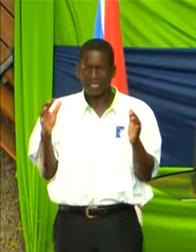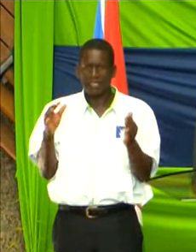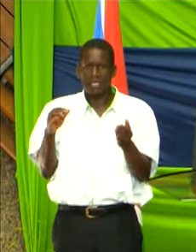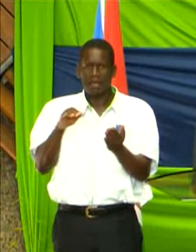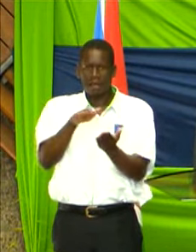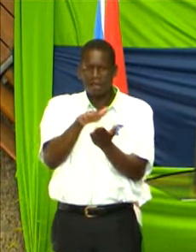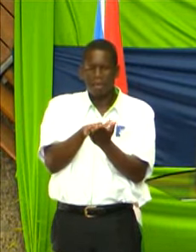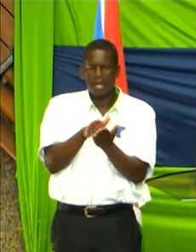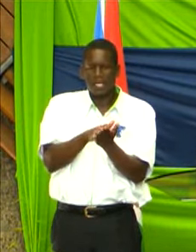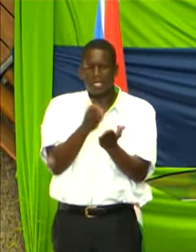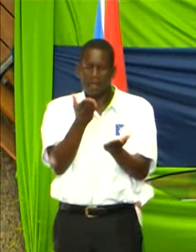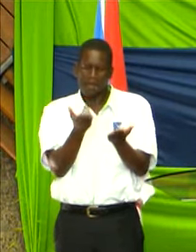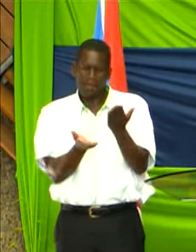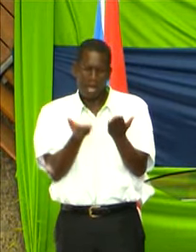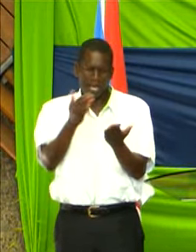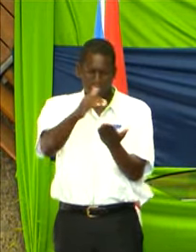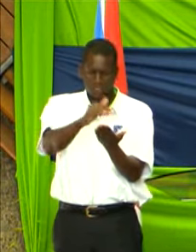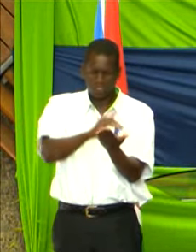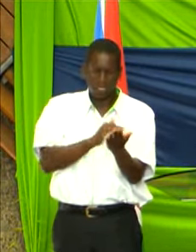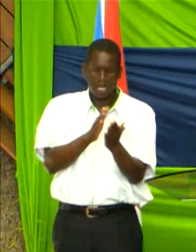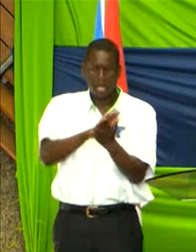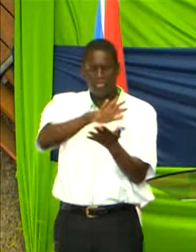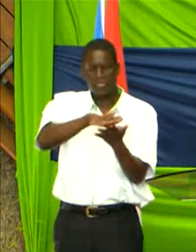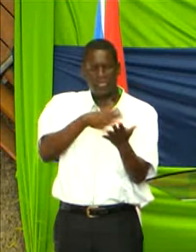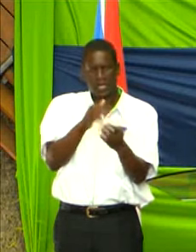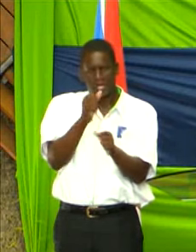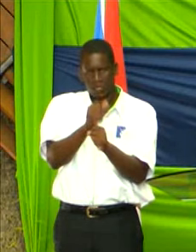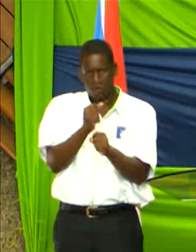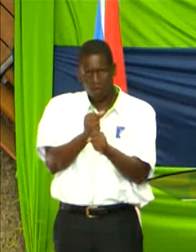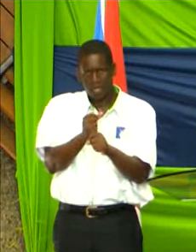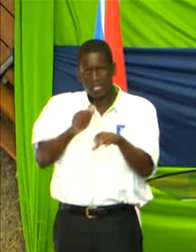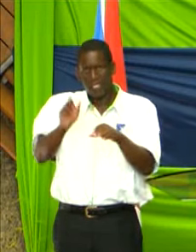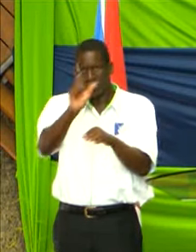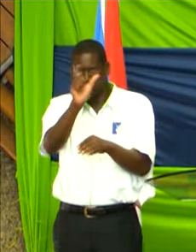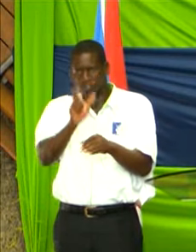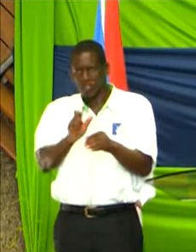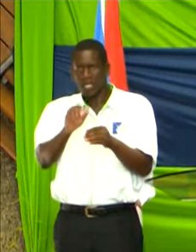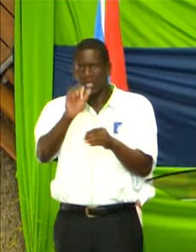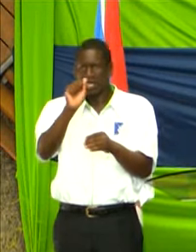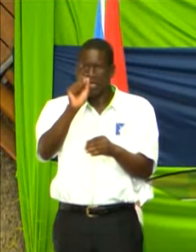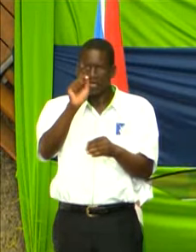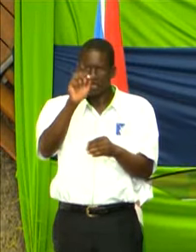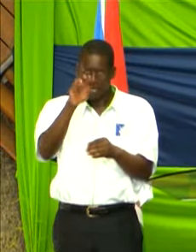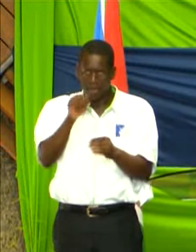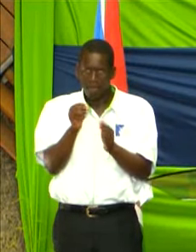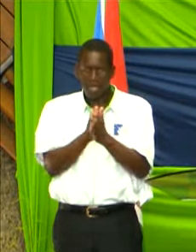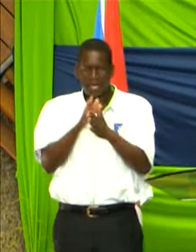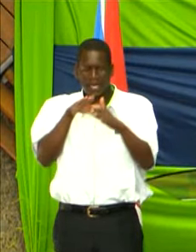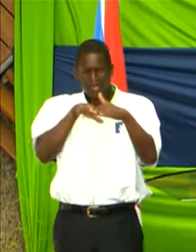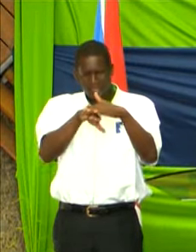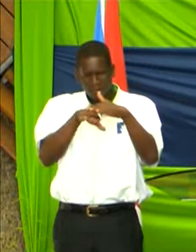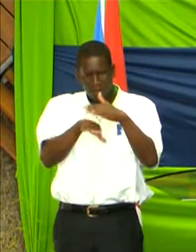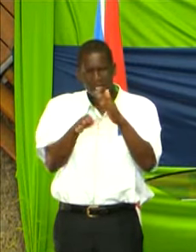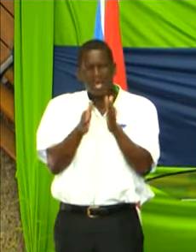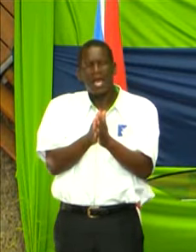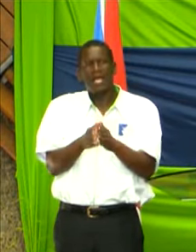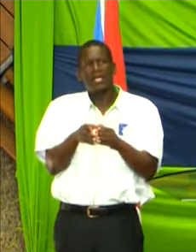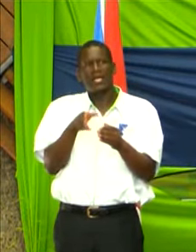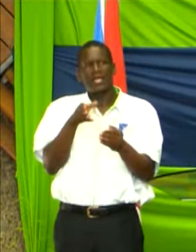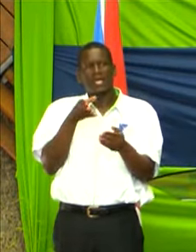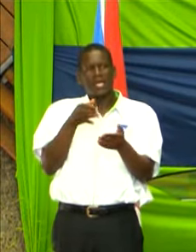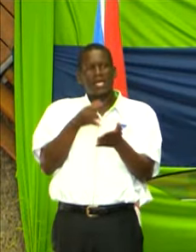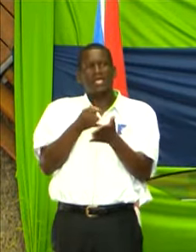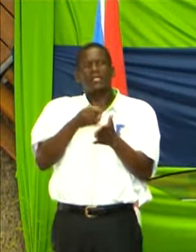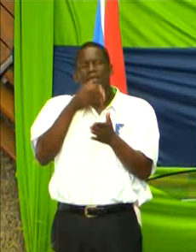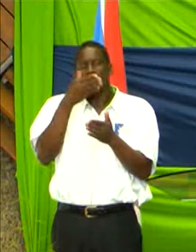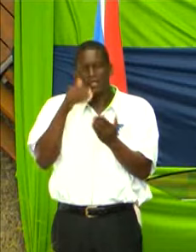sheet, the network within the region, number of ATMs, in terms of profitability, and it remains unmatched